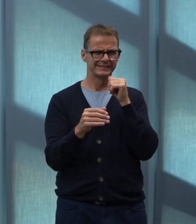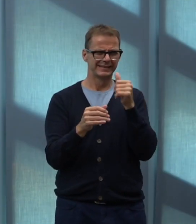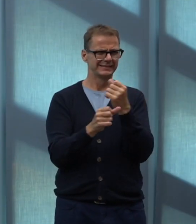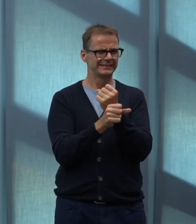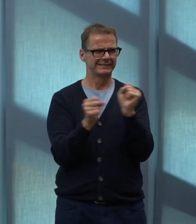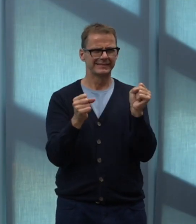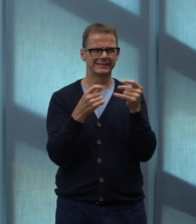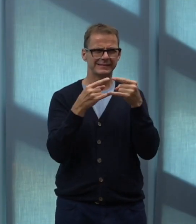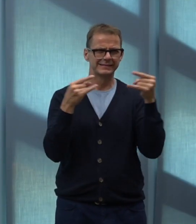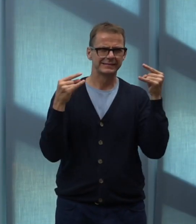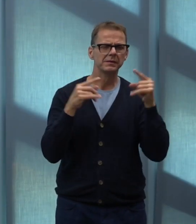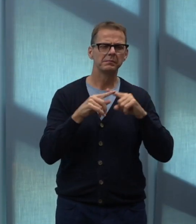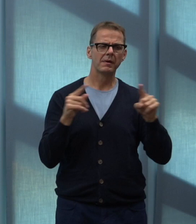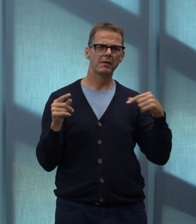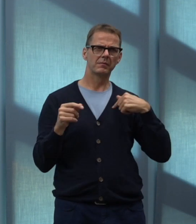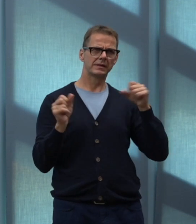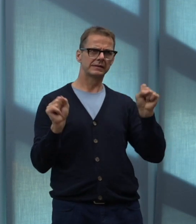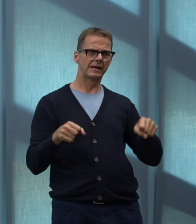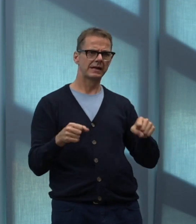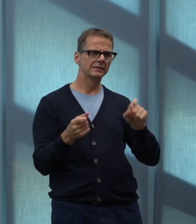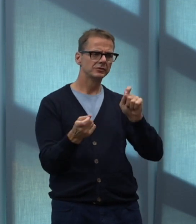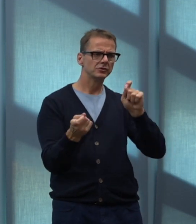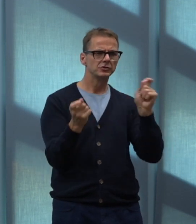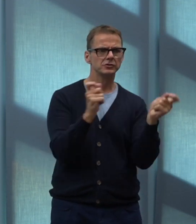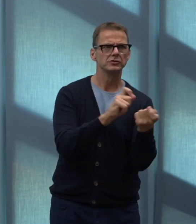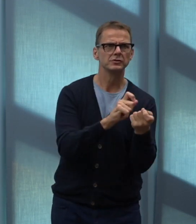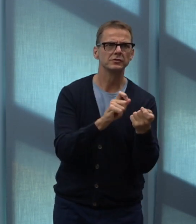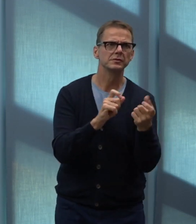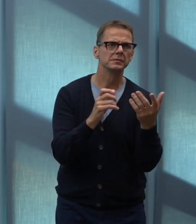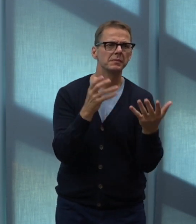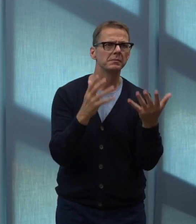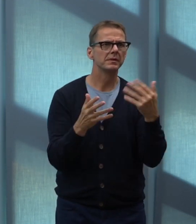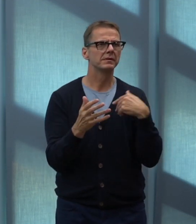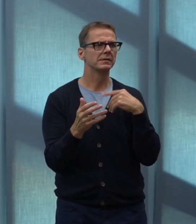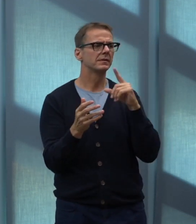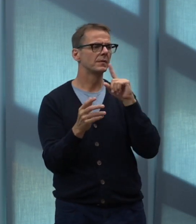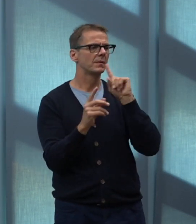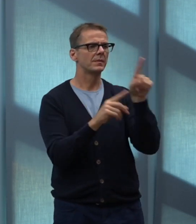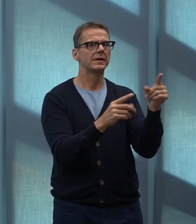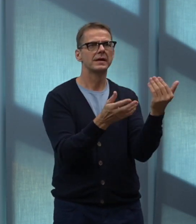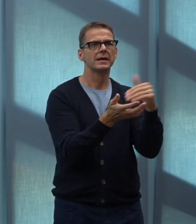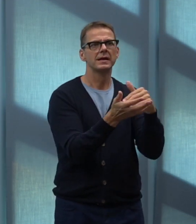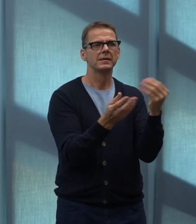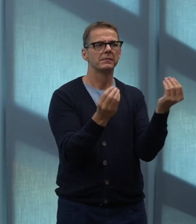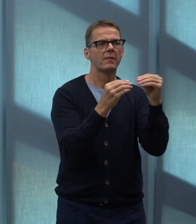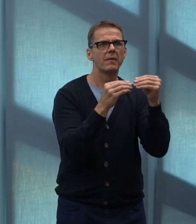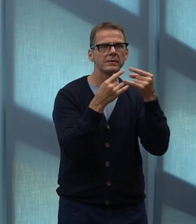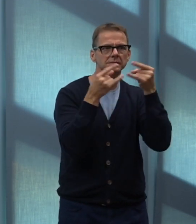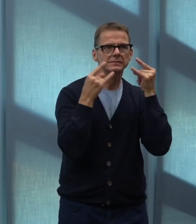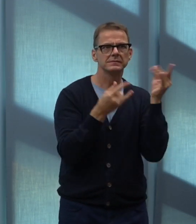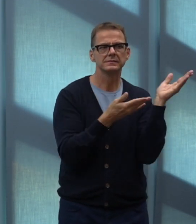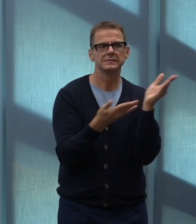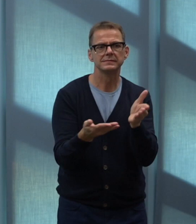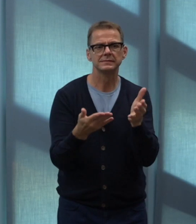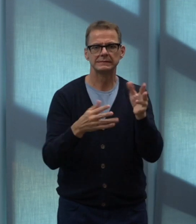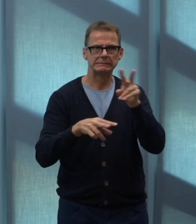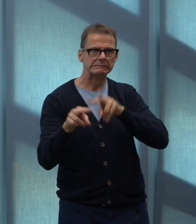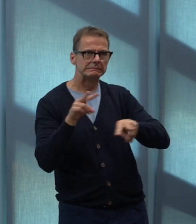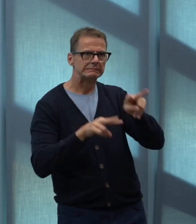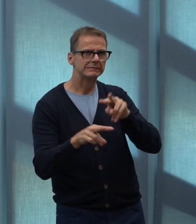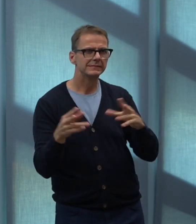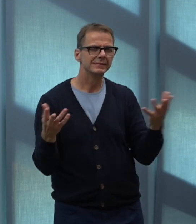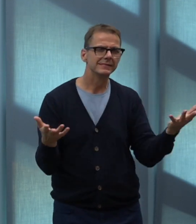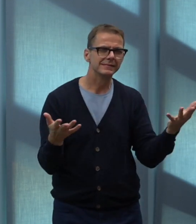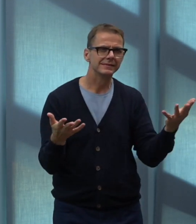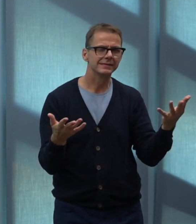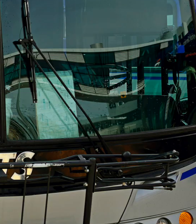step that impacts any decisions that they would be making. So I think it was a good suggestion, and I appreciate the feedback from ETSAB, and we'll